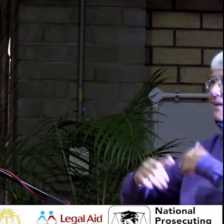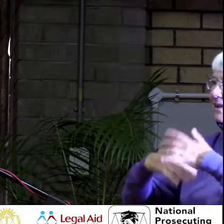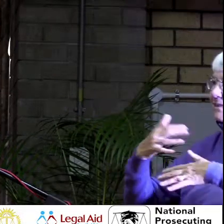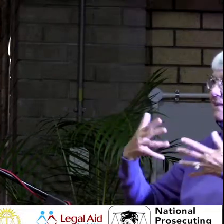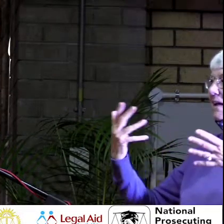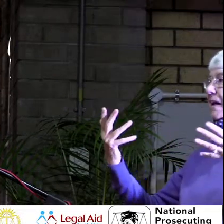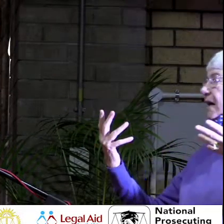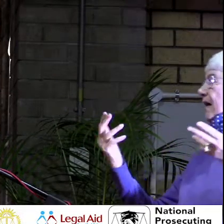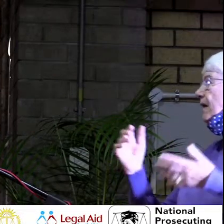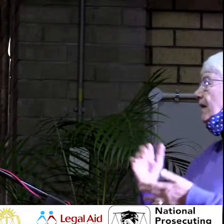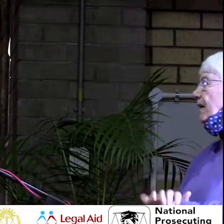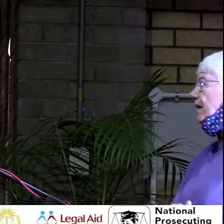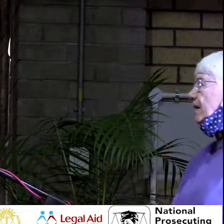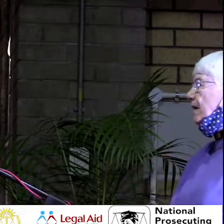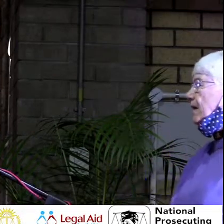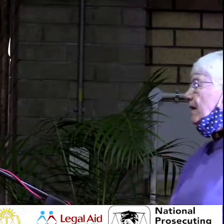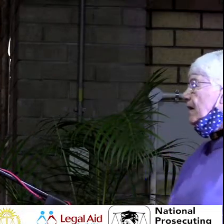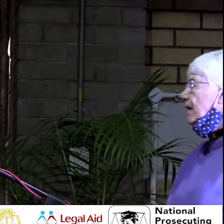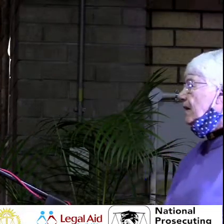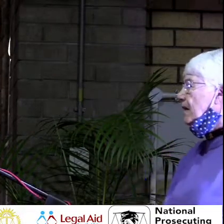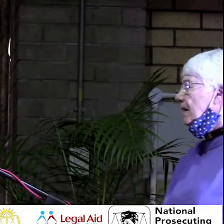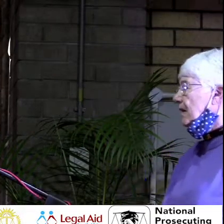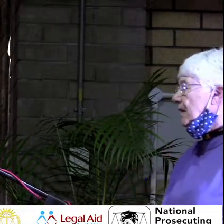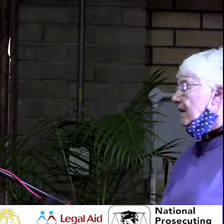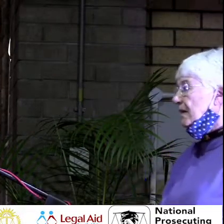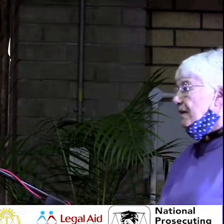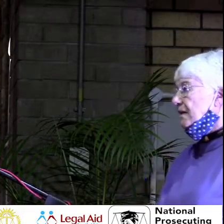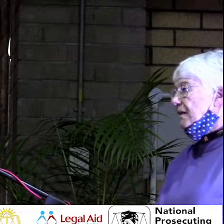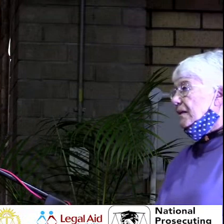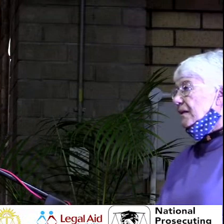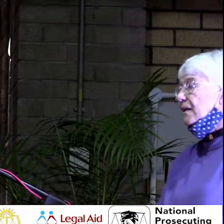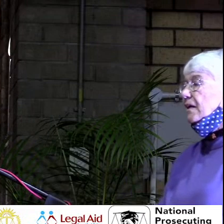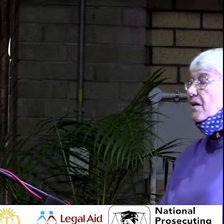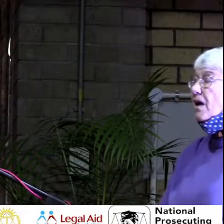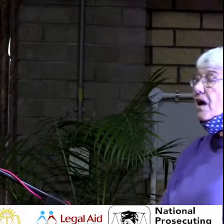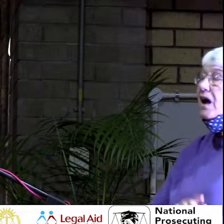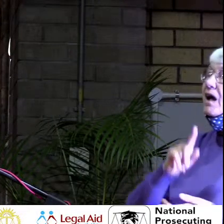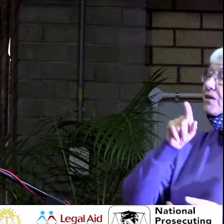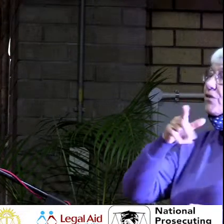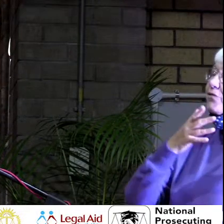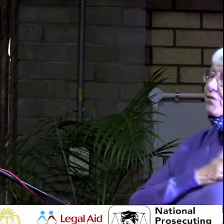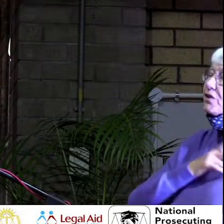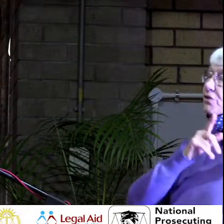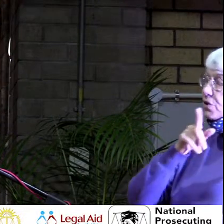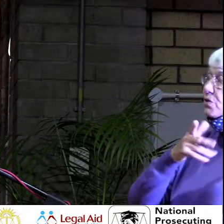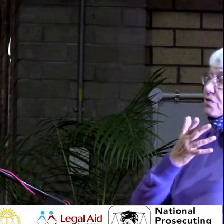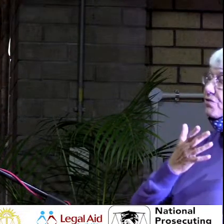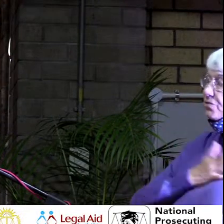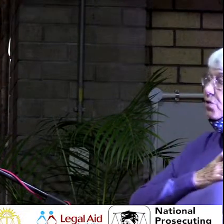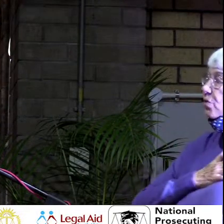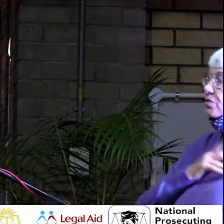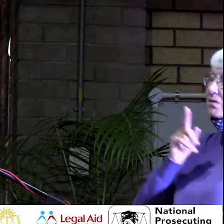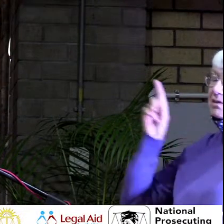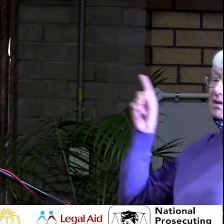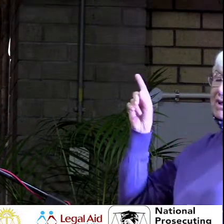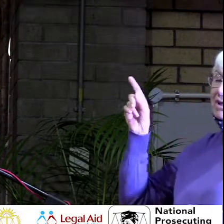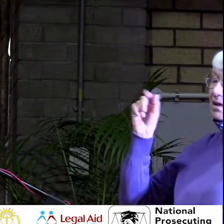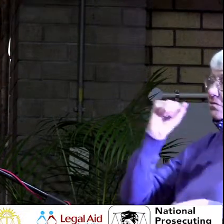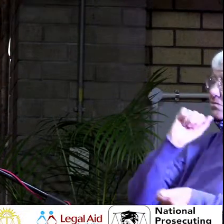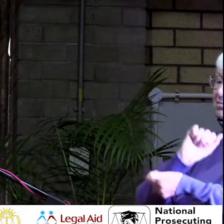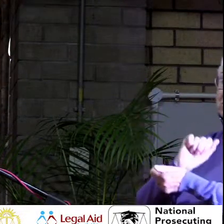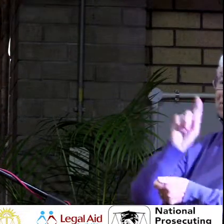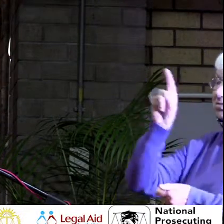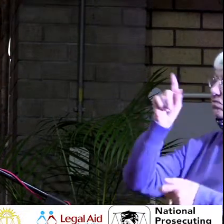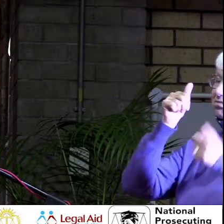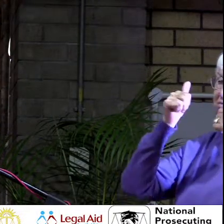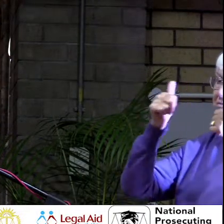qualify for that, then you've got to try for a presidential pardon. You can also apply for that. It's a balancing act between, yes,